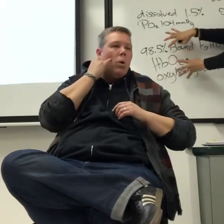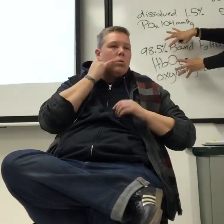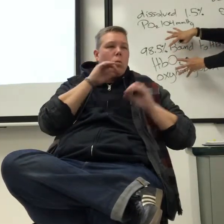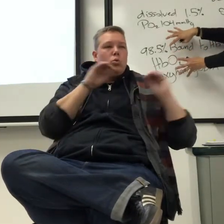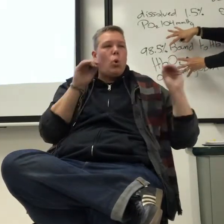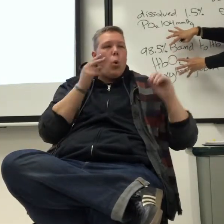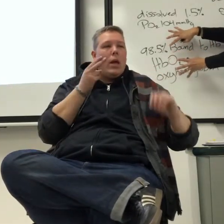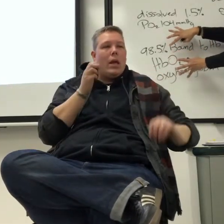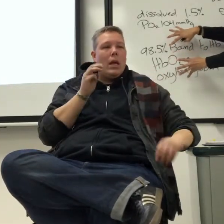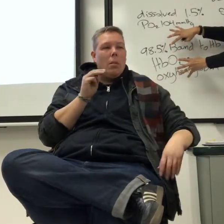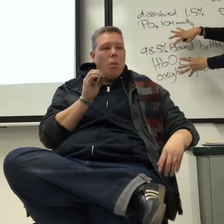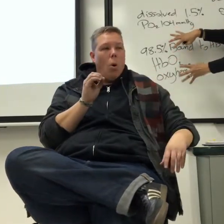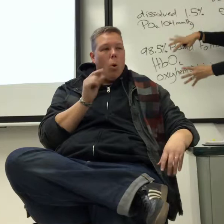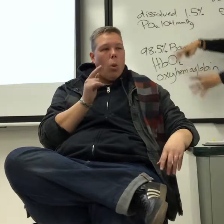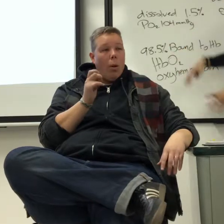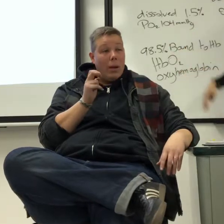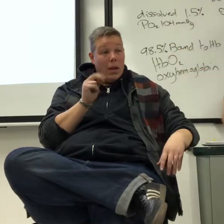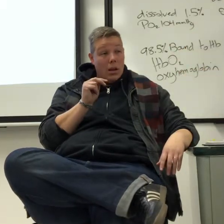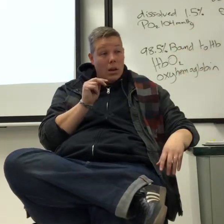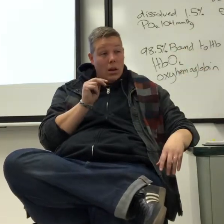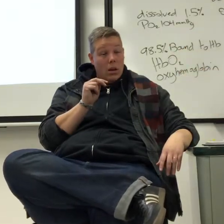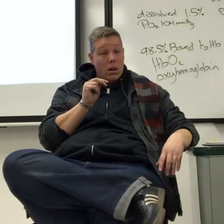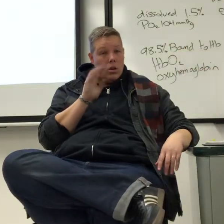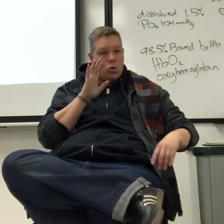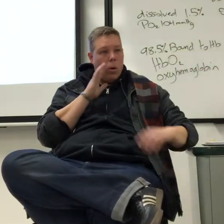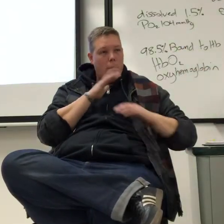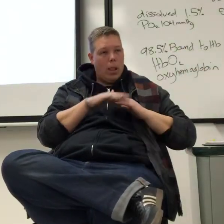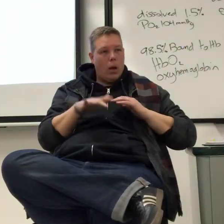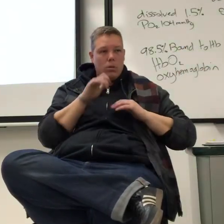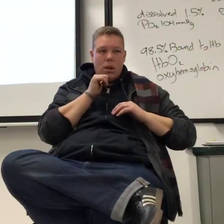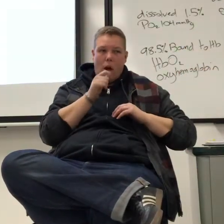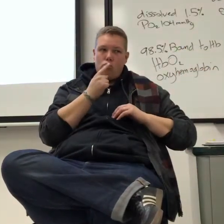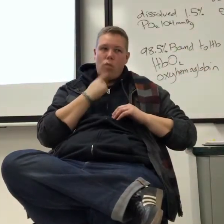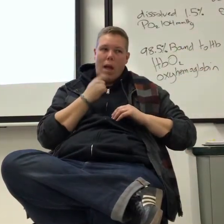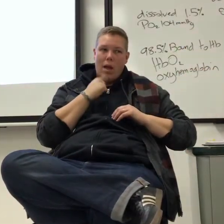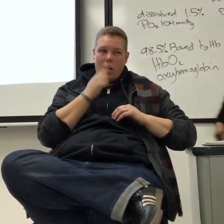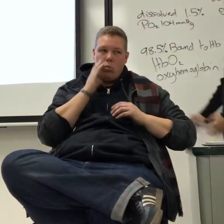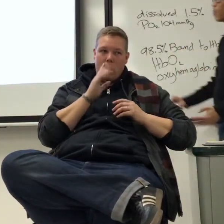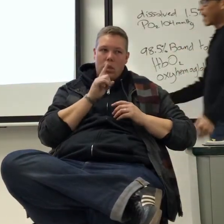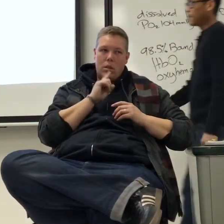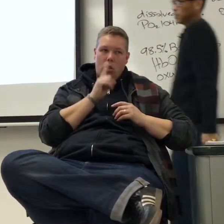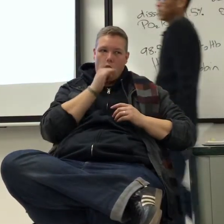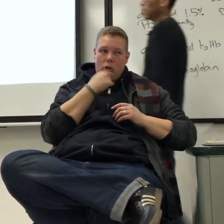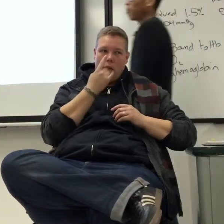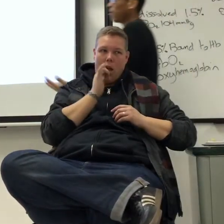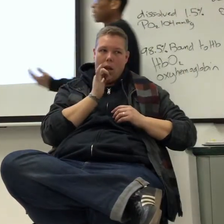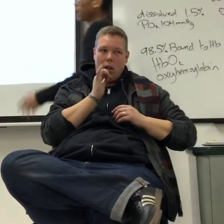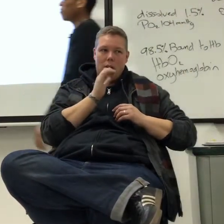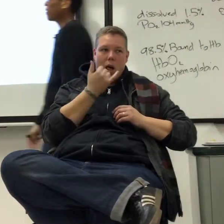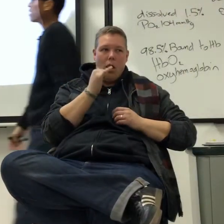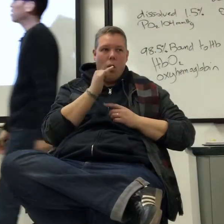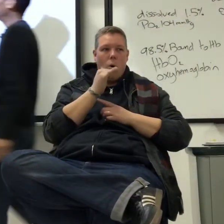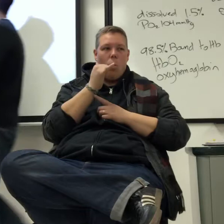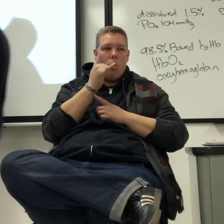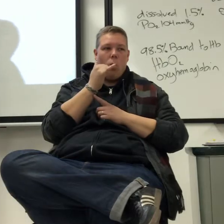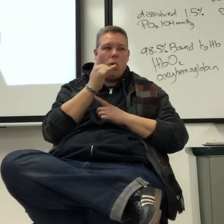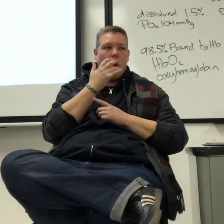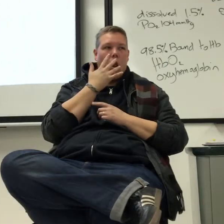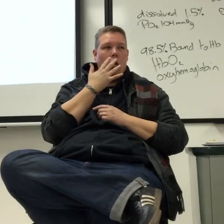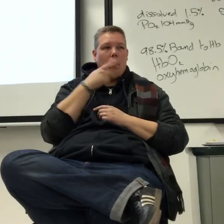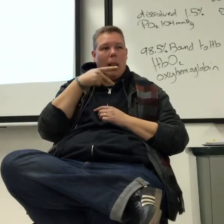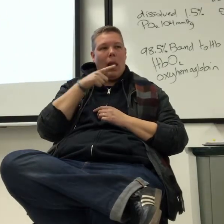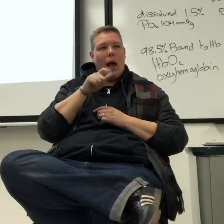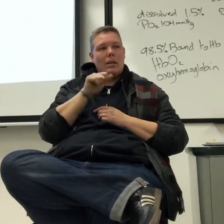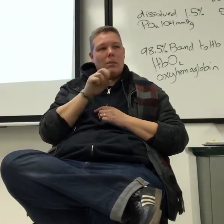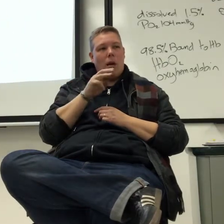hemoglobin. That your blood wasn't red, it was yellow, and you just had the plasma. What happens then? Well, then you